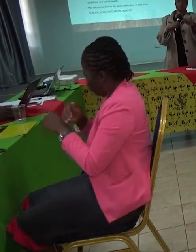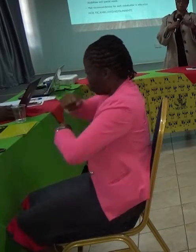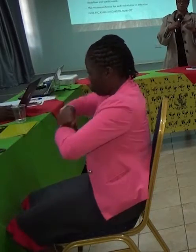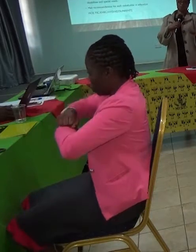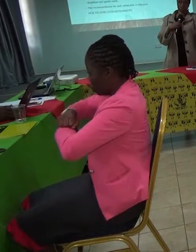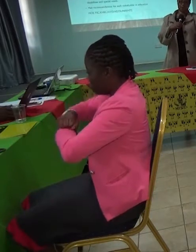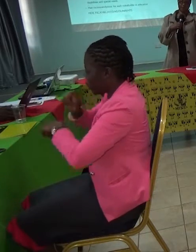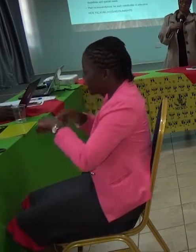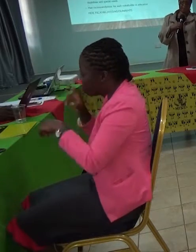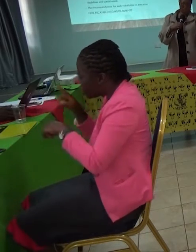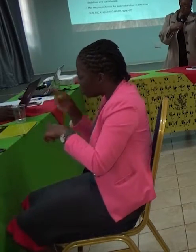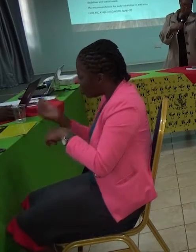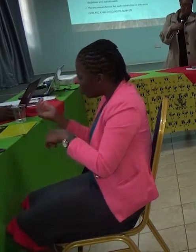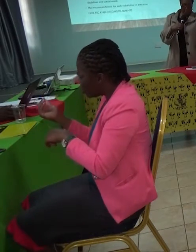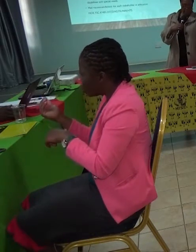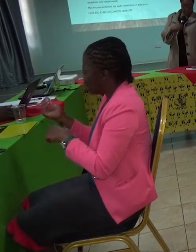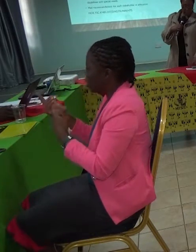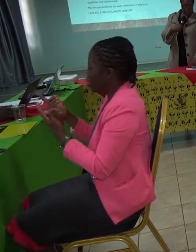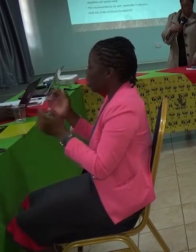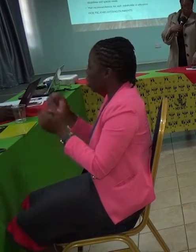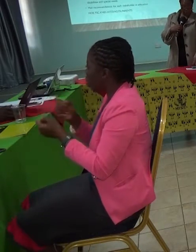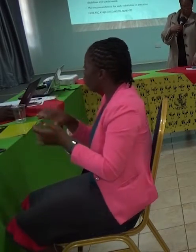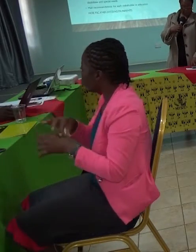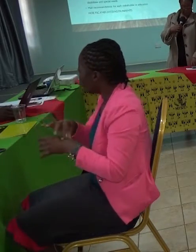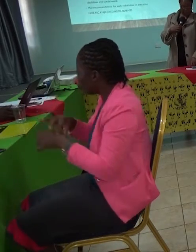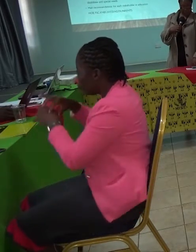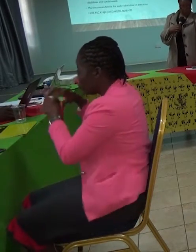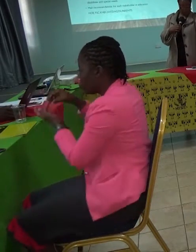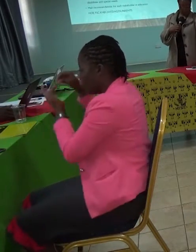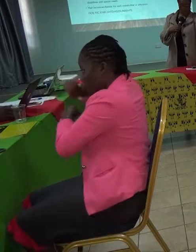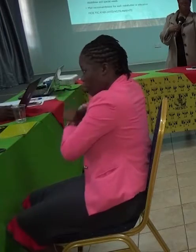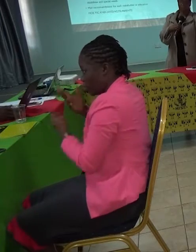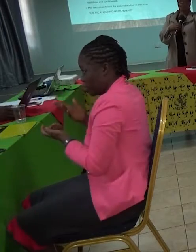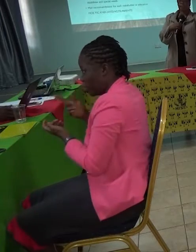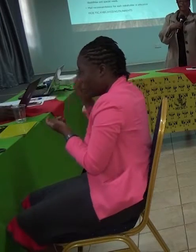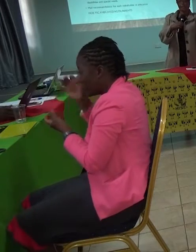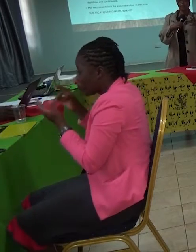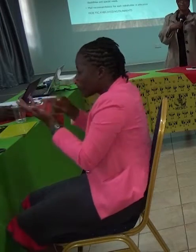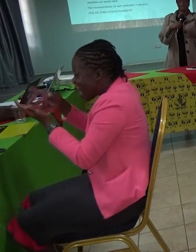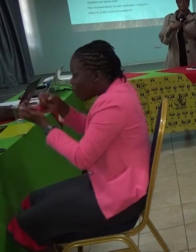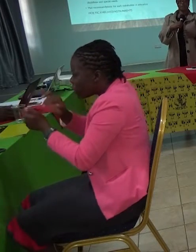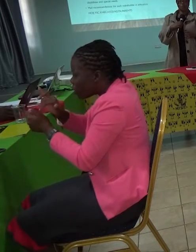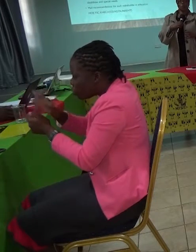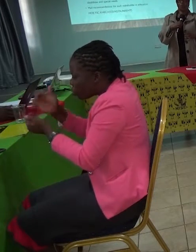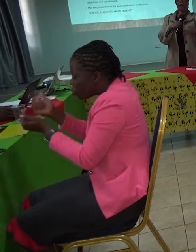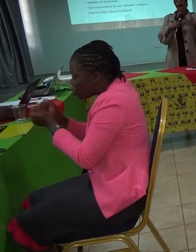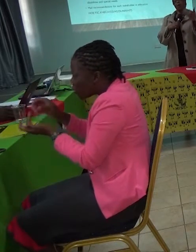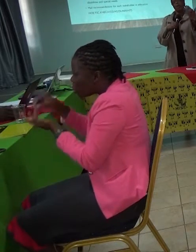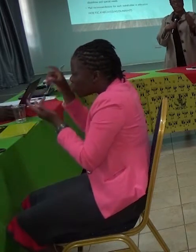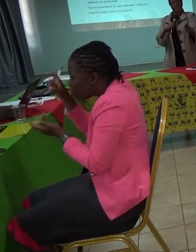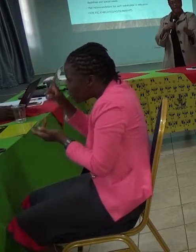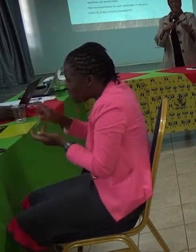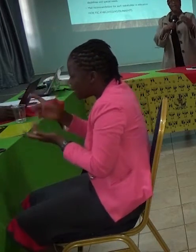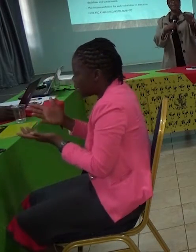be taken to special schools. They cannot be taken to special schools. Since they cannot be taken to special schools,